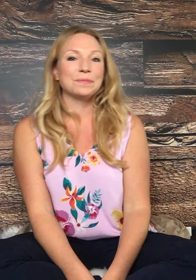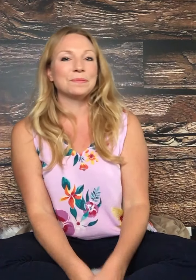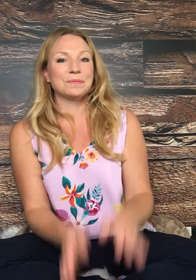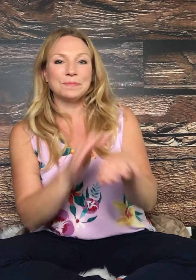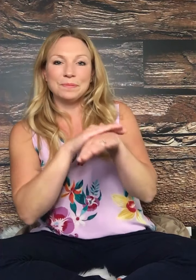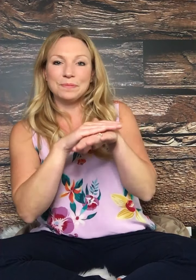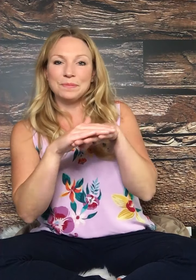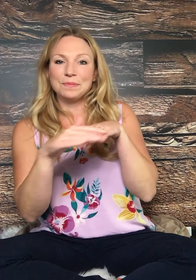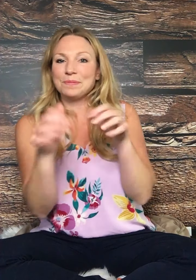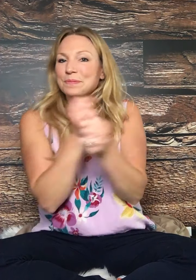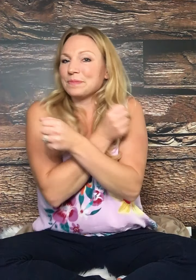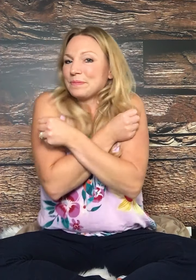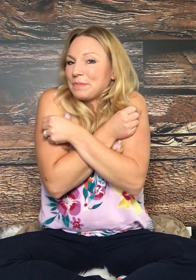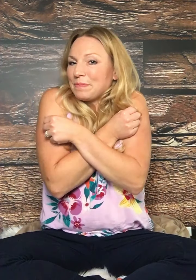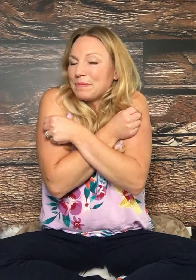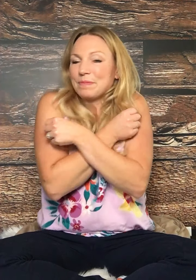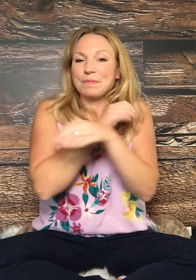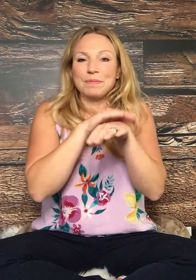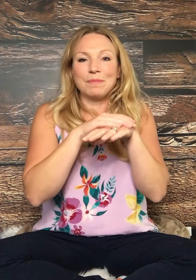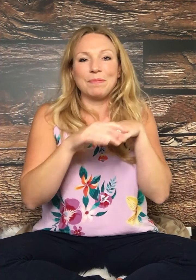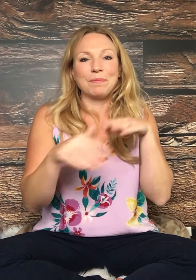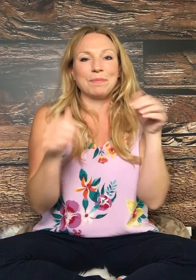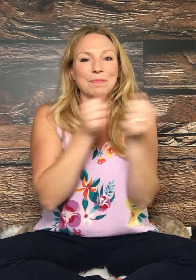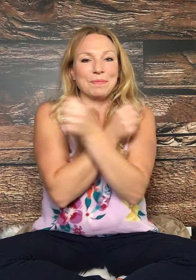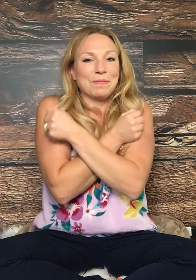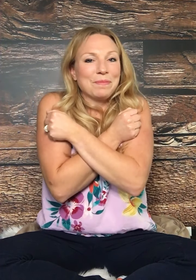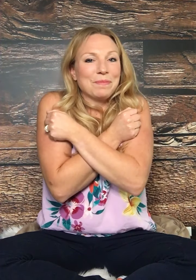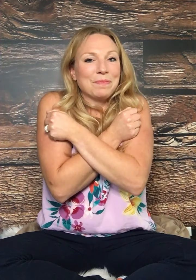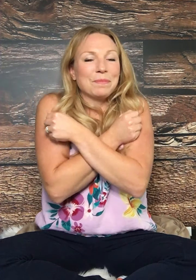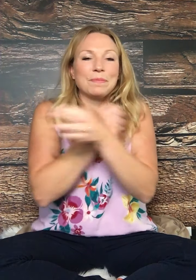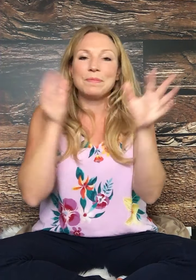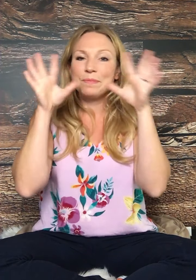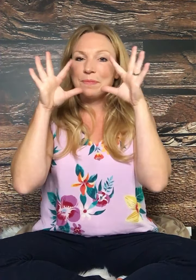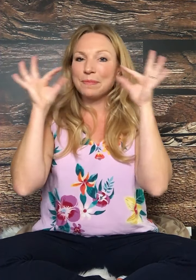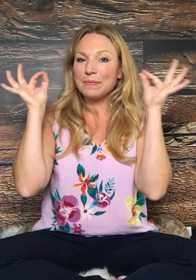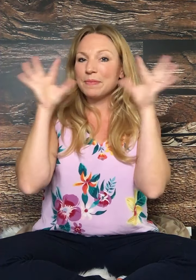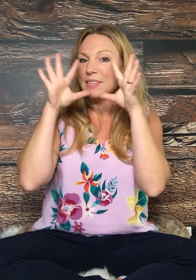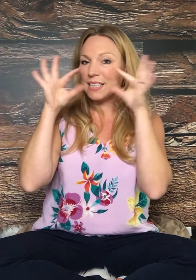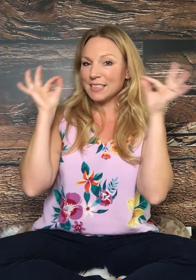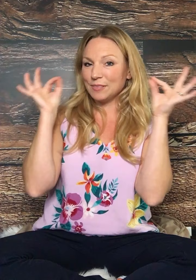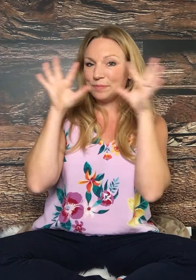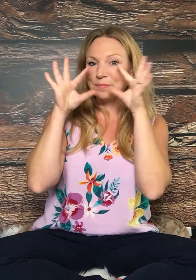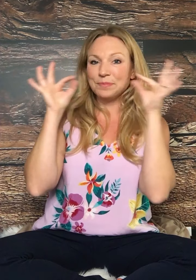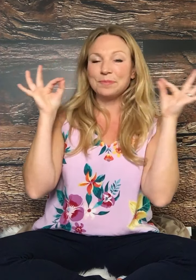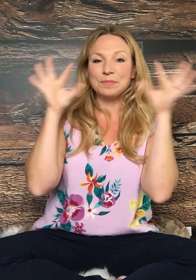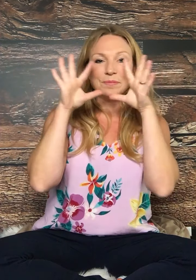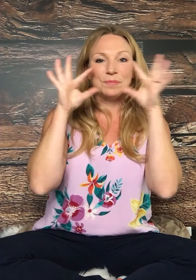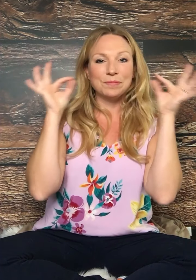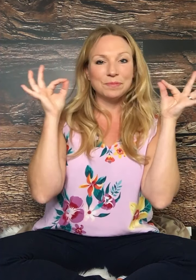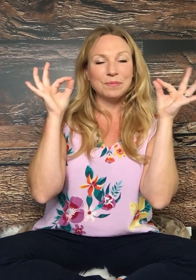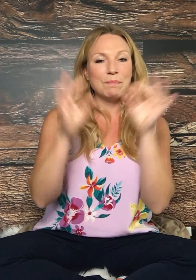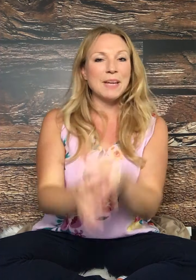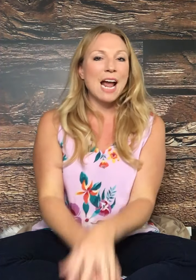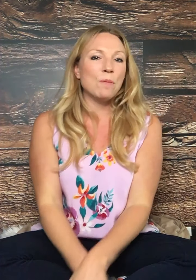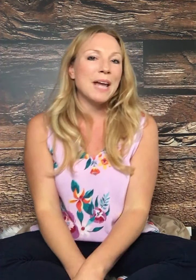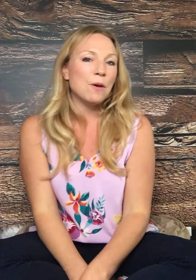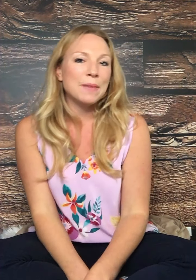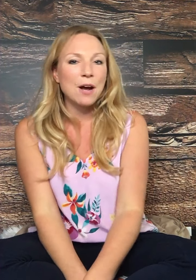These are the pets I love. These are the pets I love. Cat, cat, cat, cat. Meow, meow, meow,